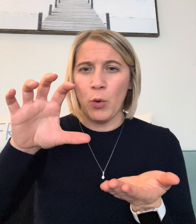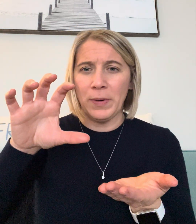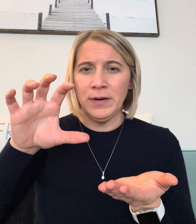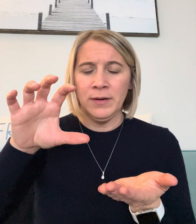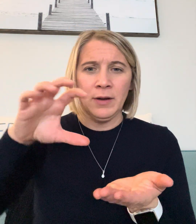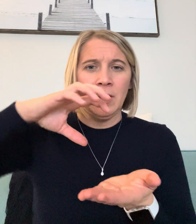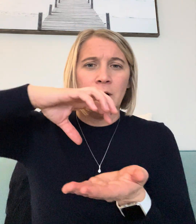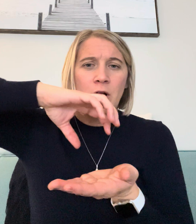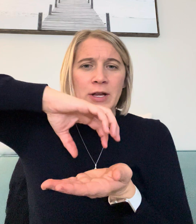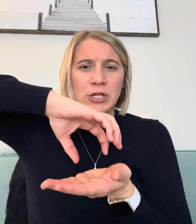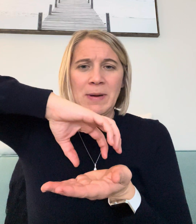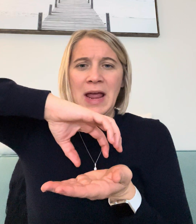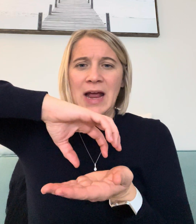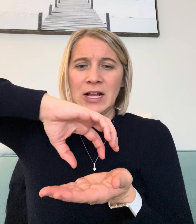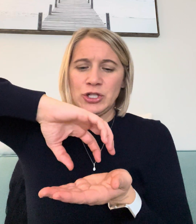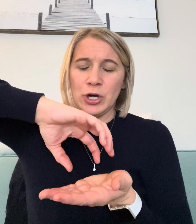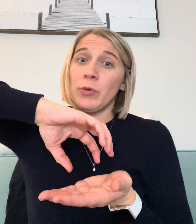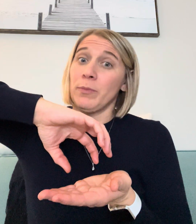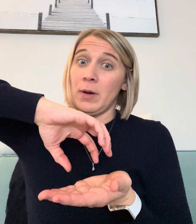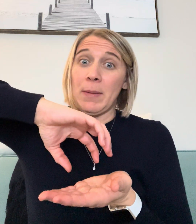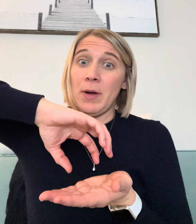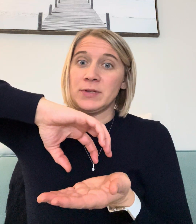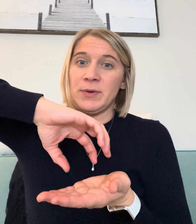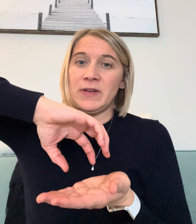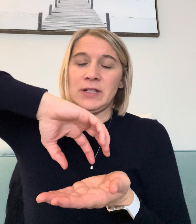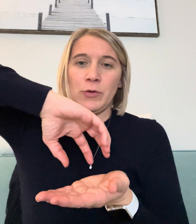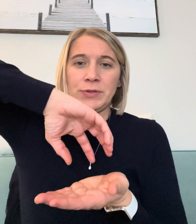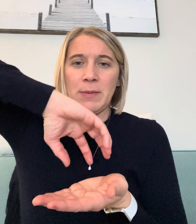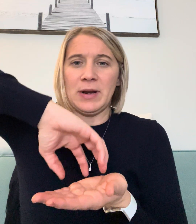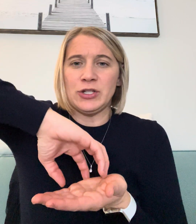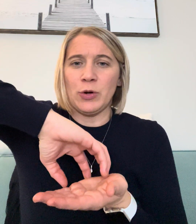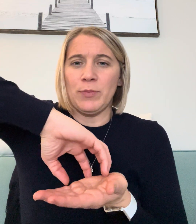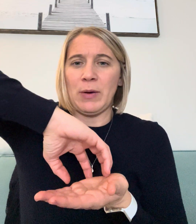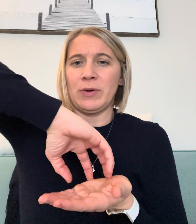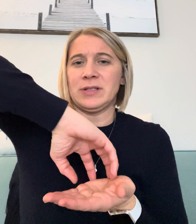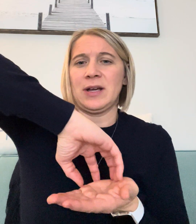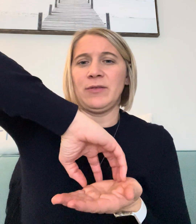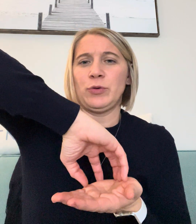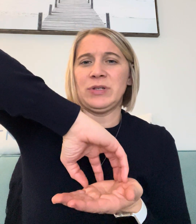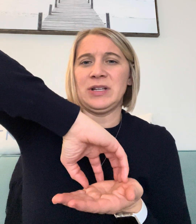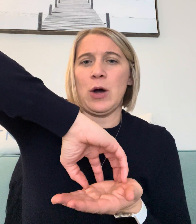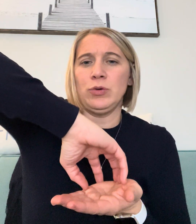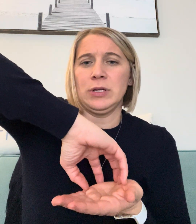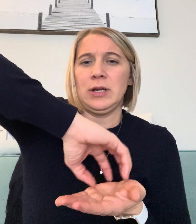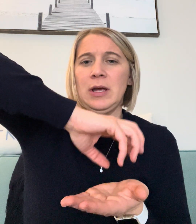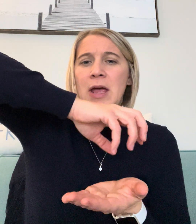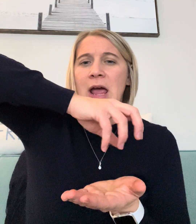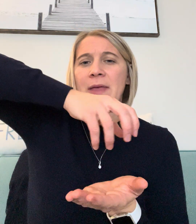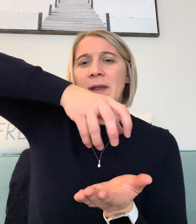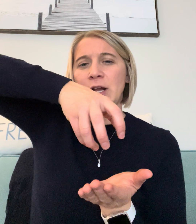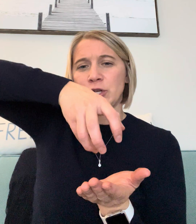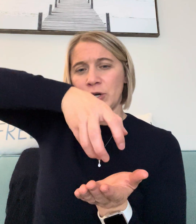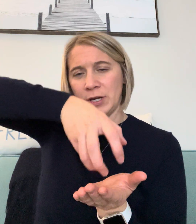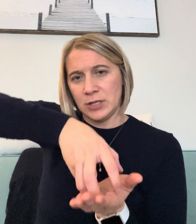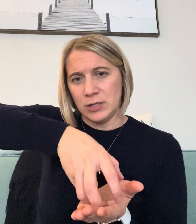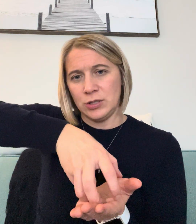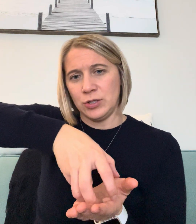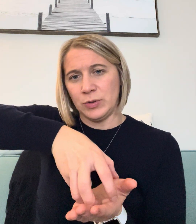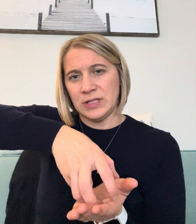open. Claw hand shape. And I start with, my palm's gonna be facing down the whole time, but I start with my wrist kind of twisted out and then I turn it to twist it